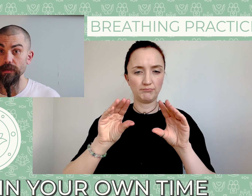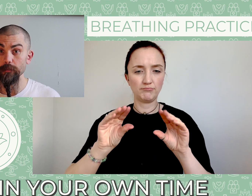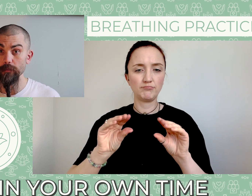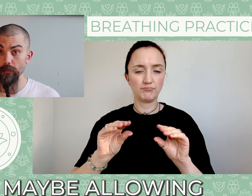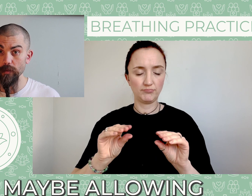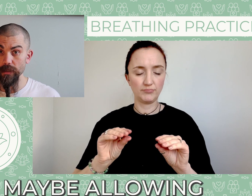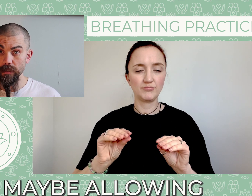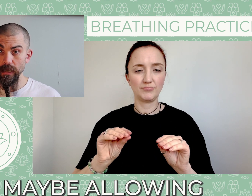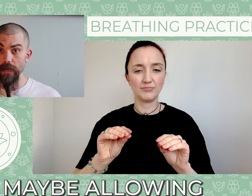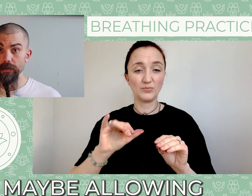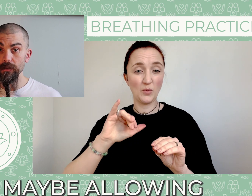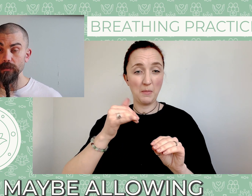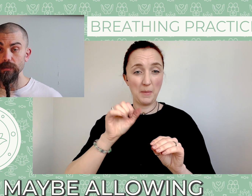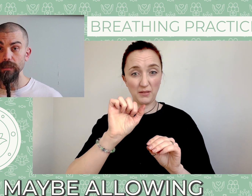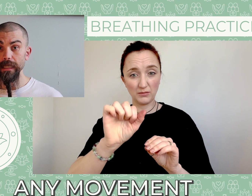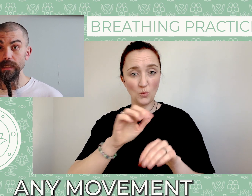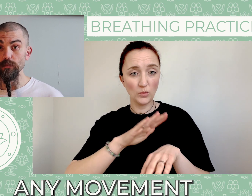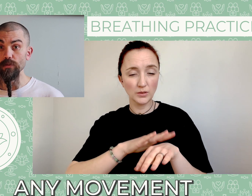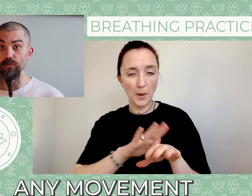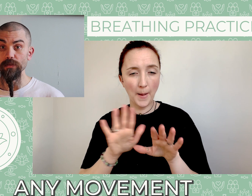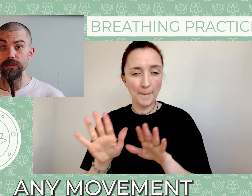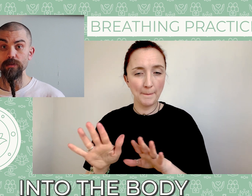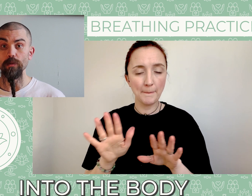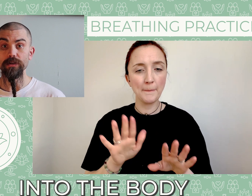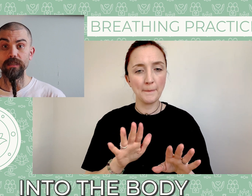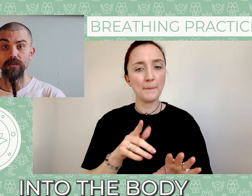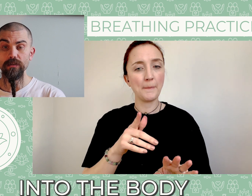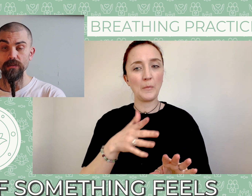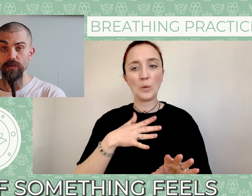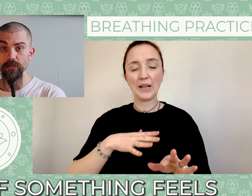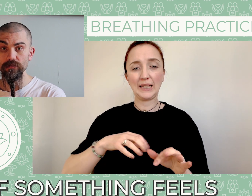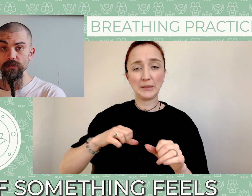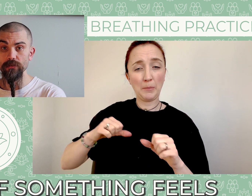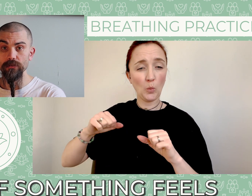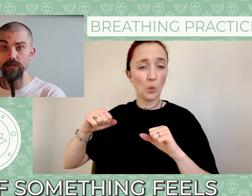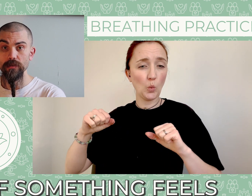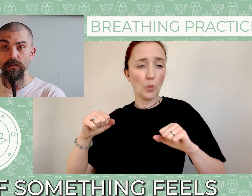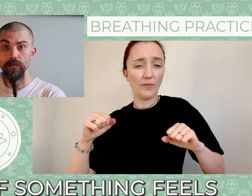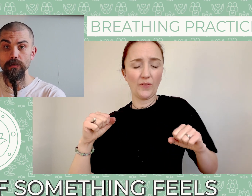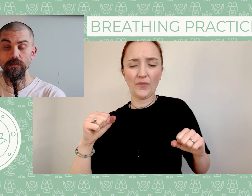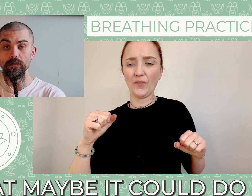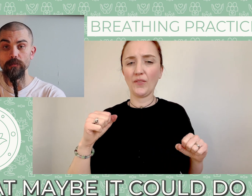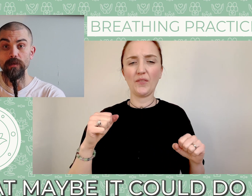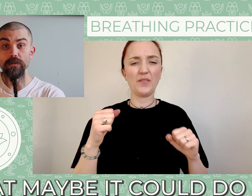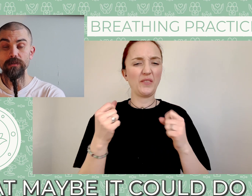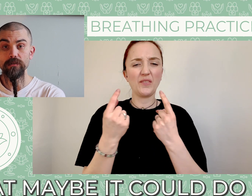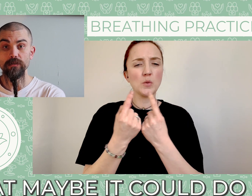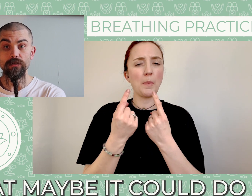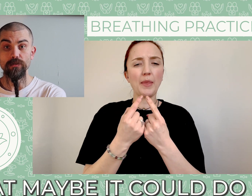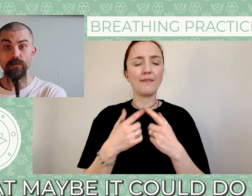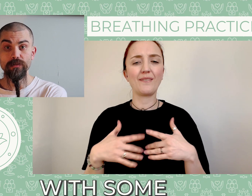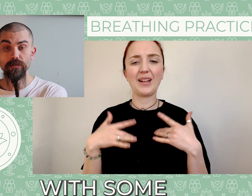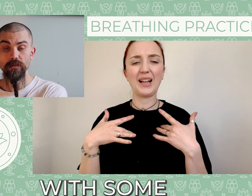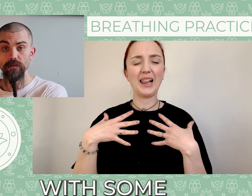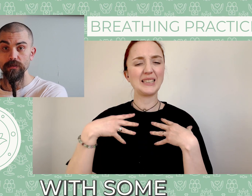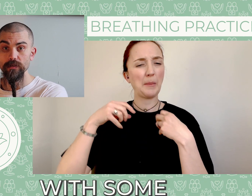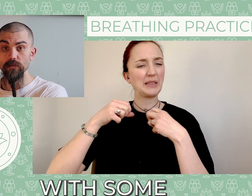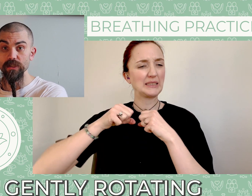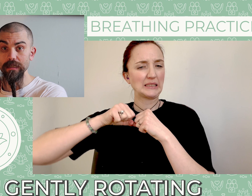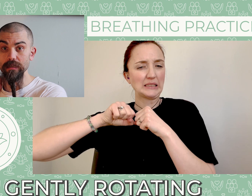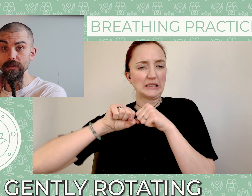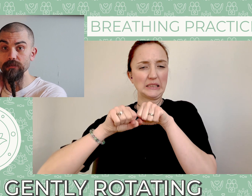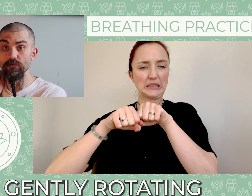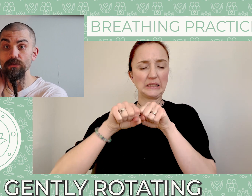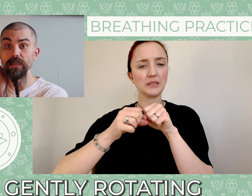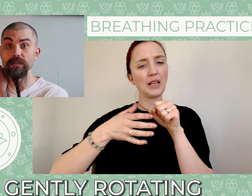your own time, maybe allowing any movement into the body if something feels that maybe it could do with